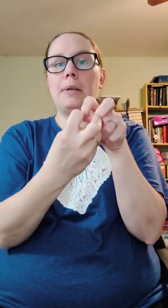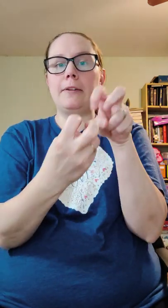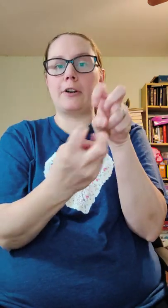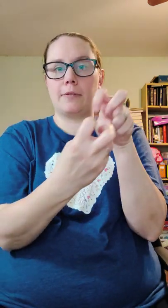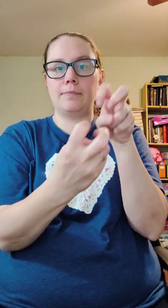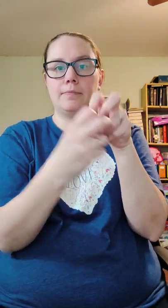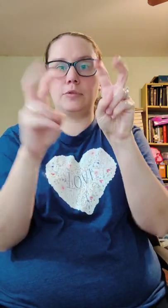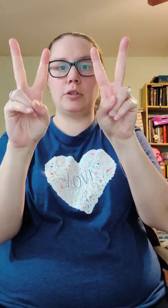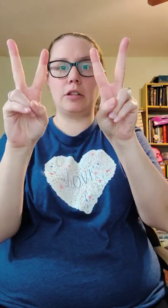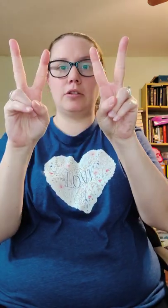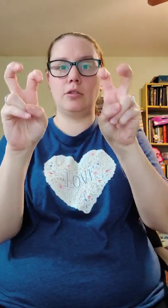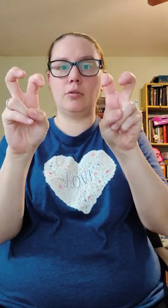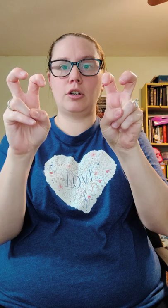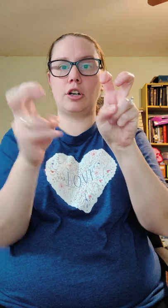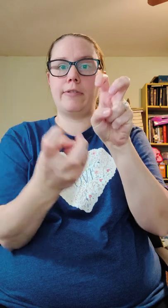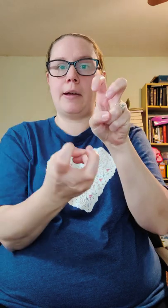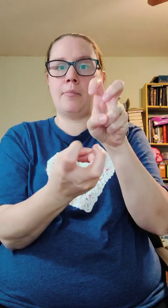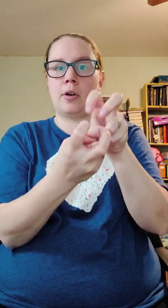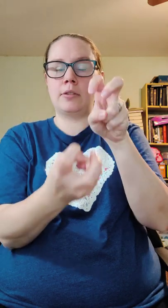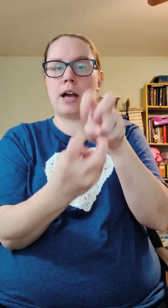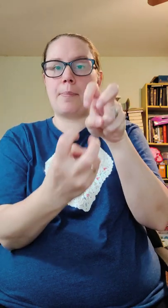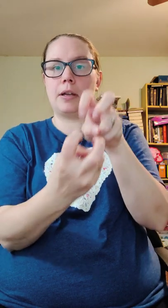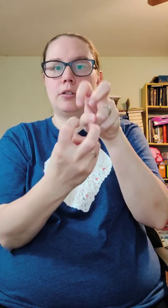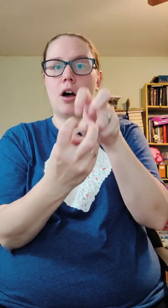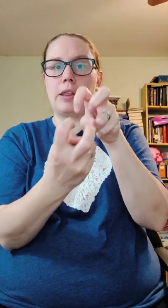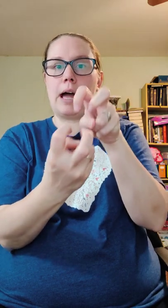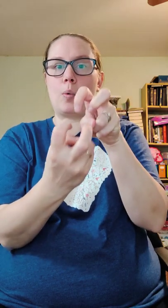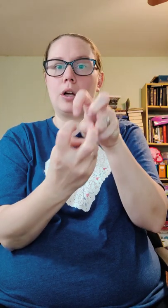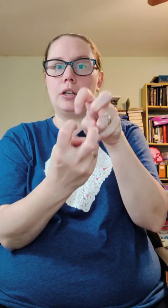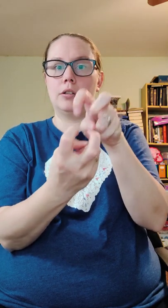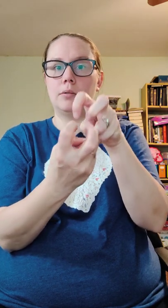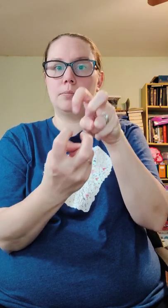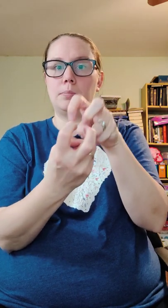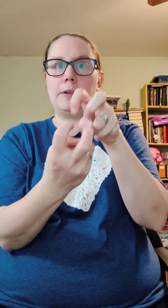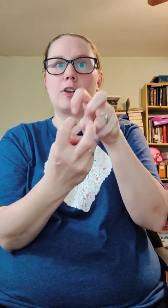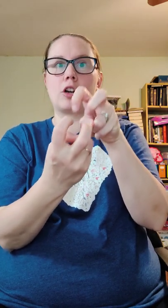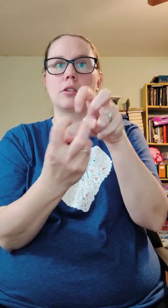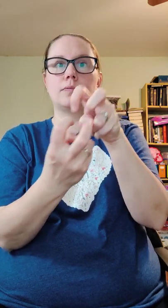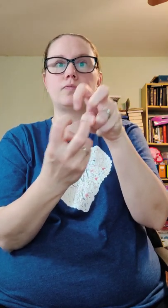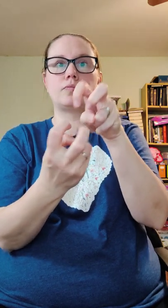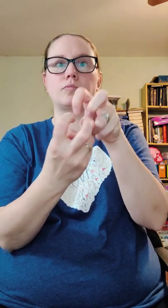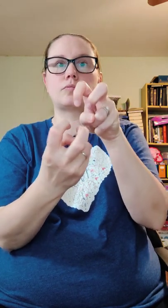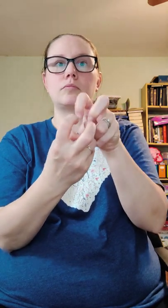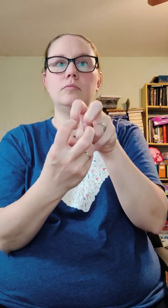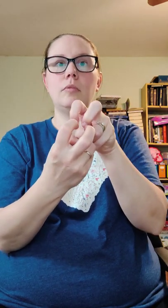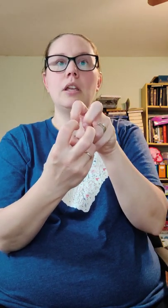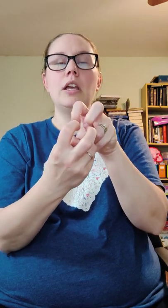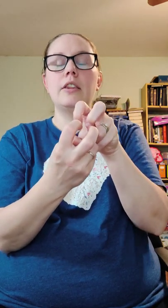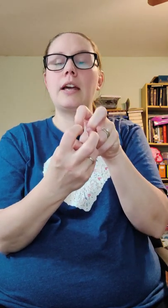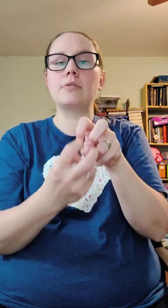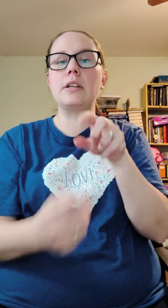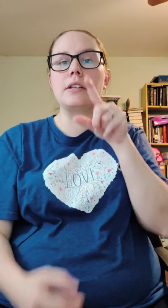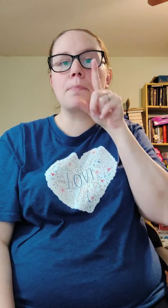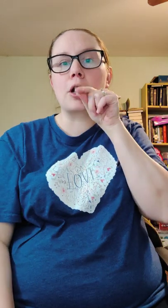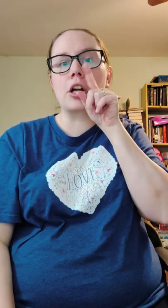Beaver. So take two, curve them, one on top, and gnaw that wood. Beaver. The next one is bird.